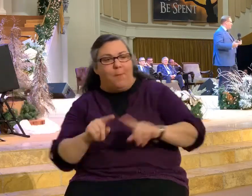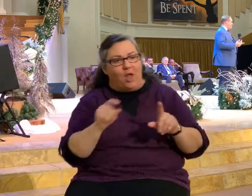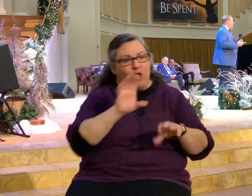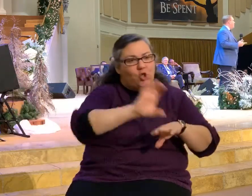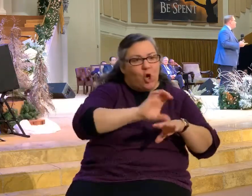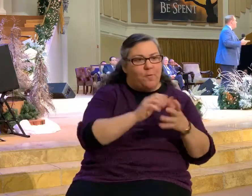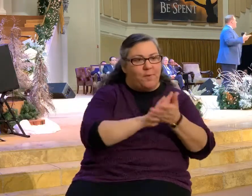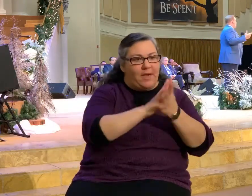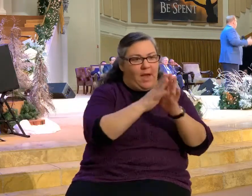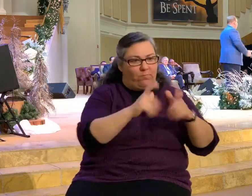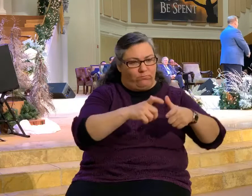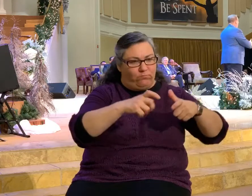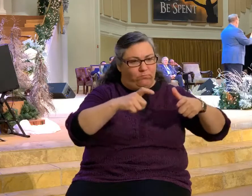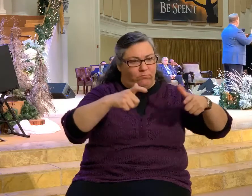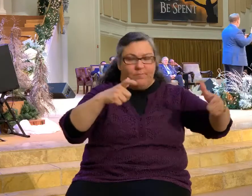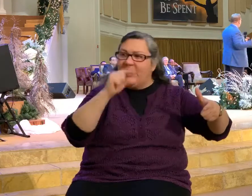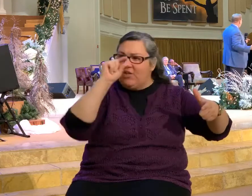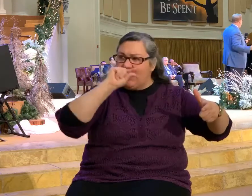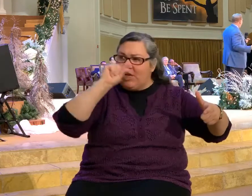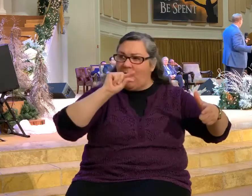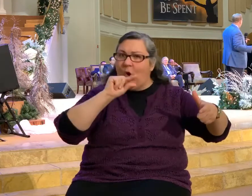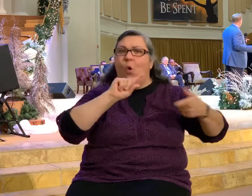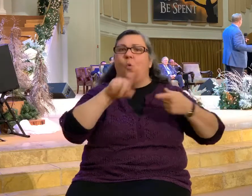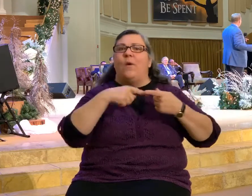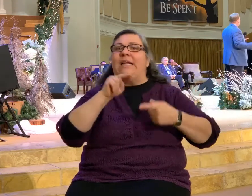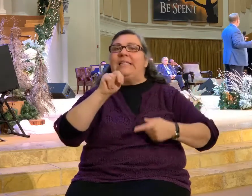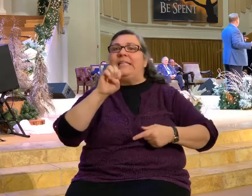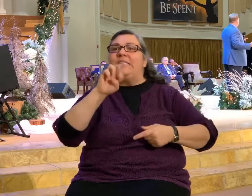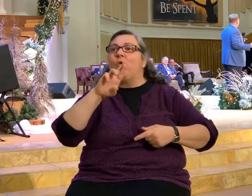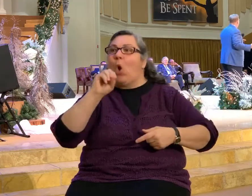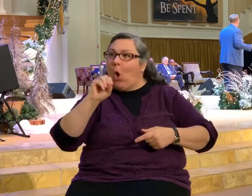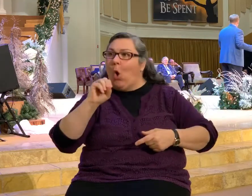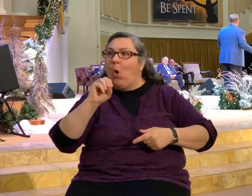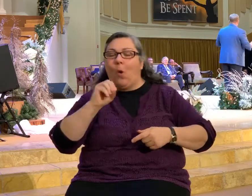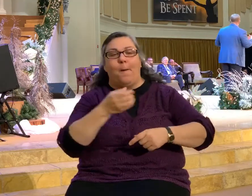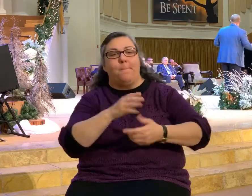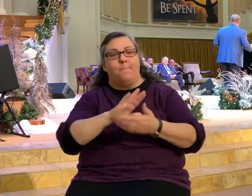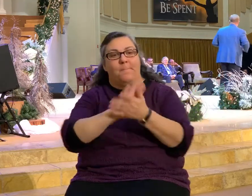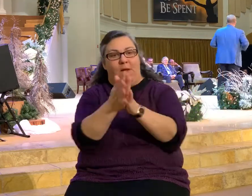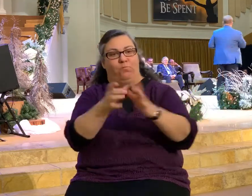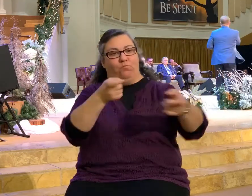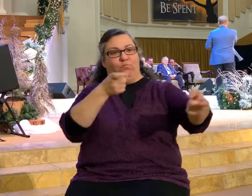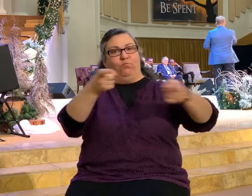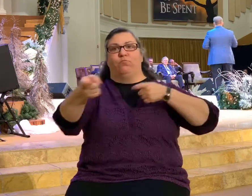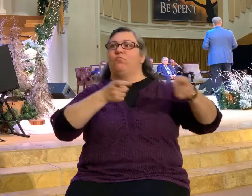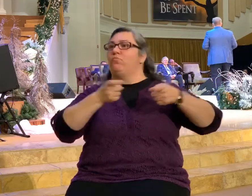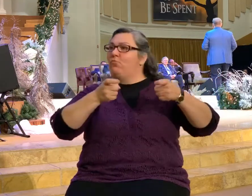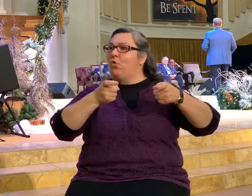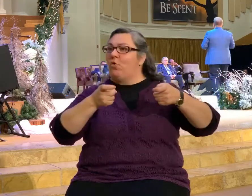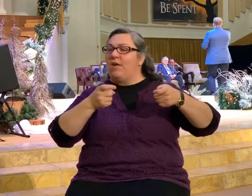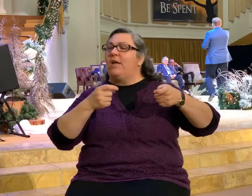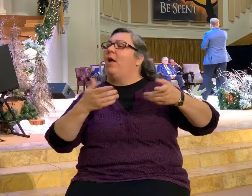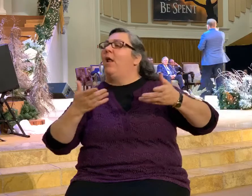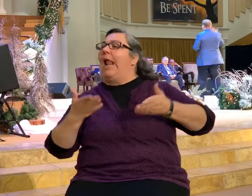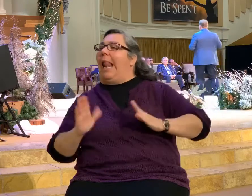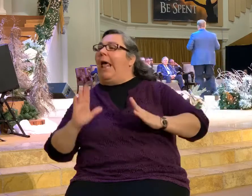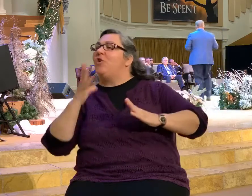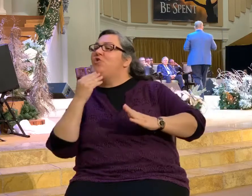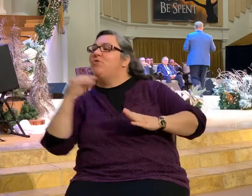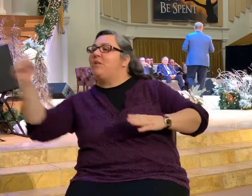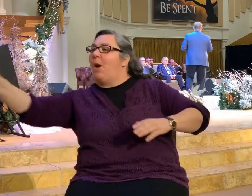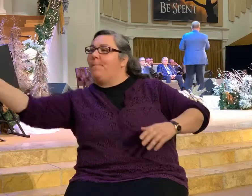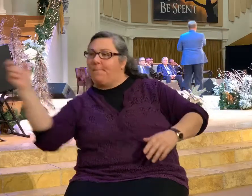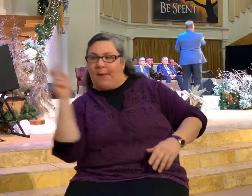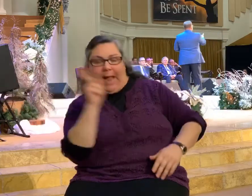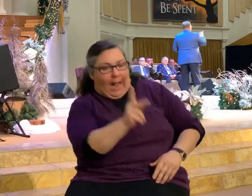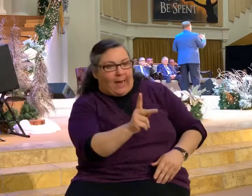largely Gentiles. When Nero, the first 5 years, is in power, there's moderation. The Jews come back. The Jewish believers